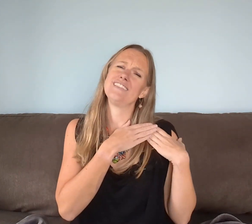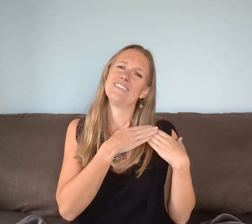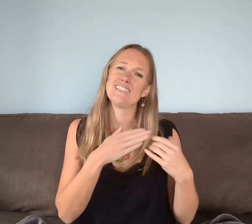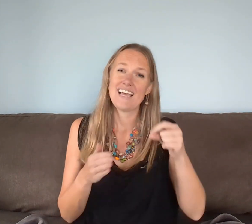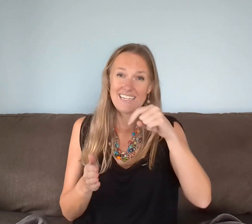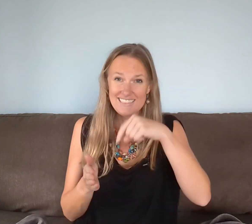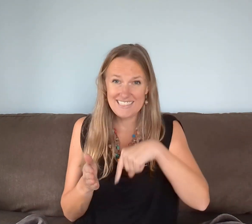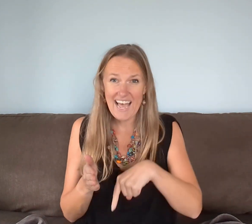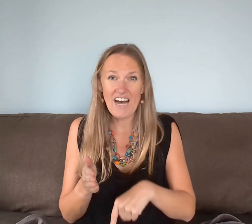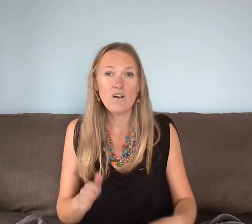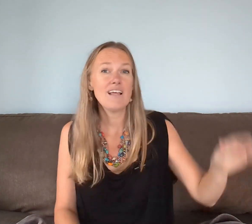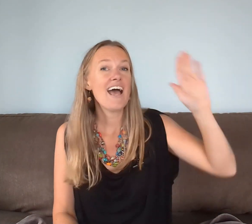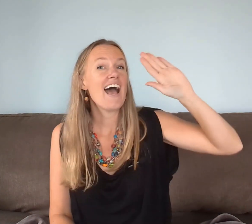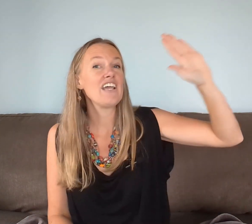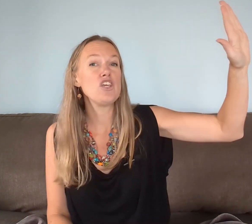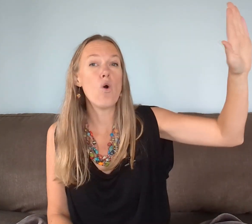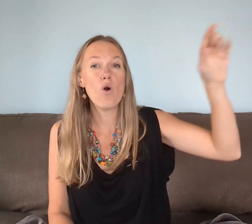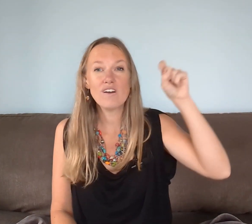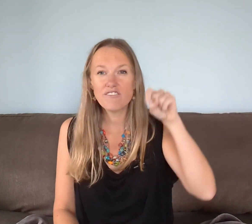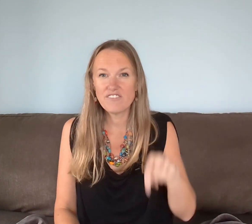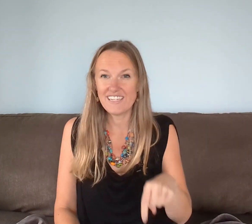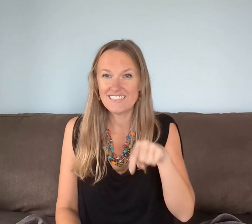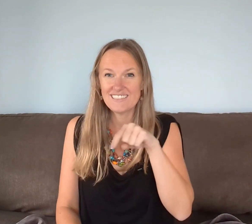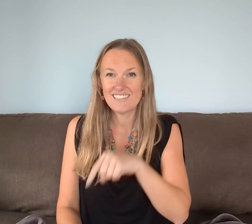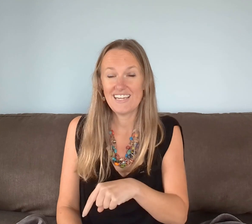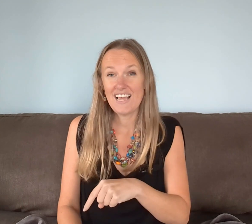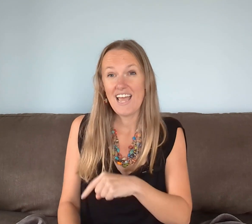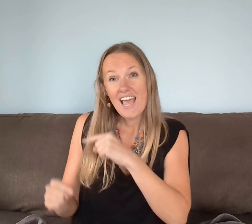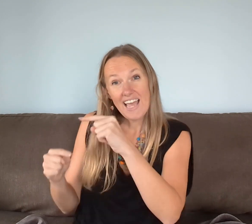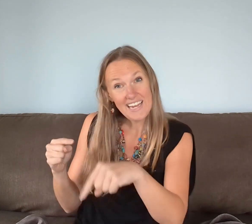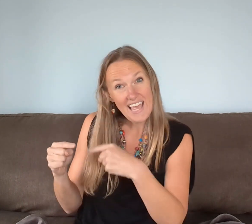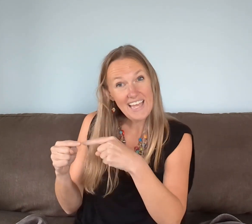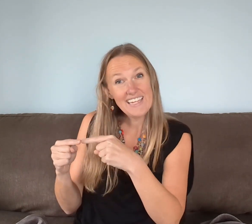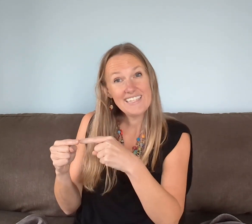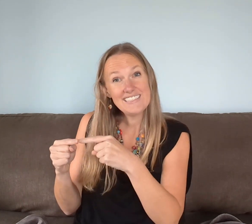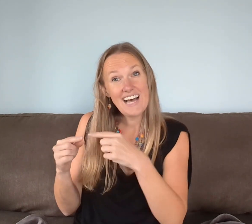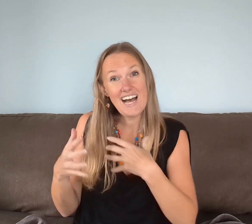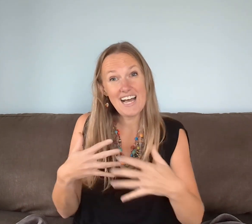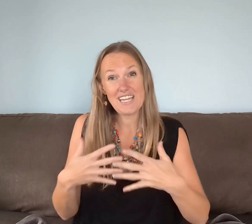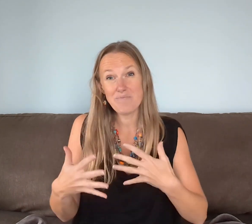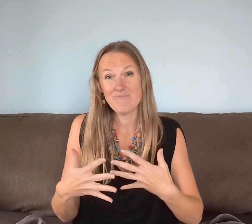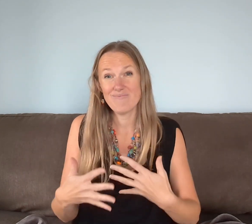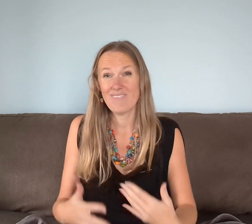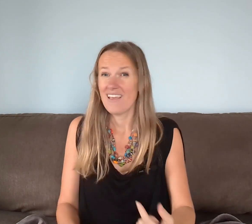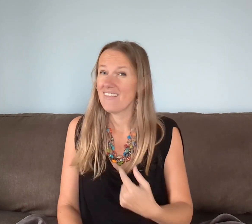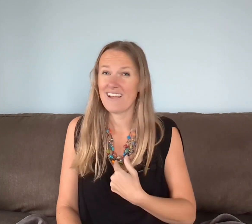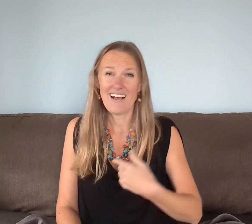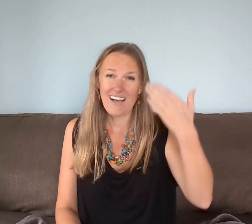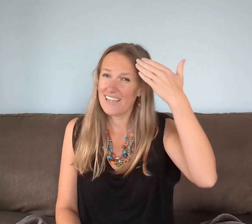burdens down at your feet. And any time that I